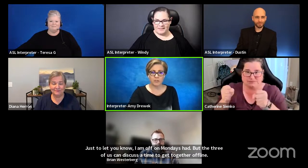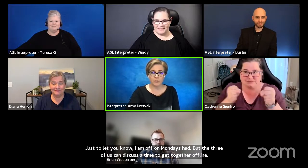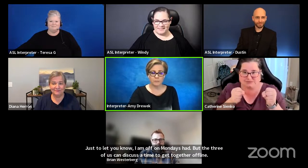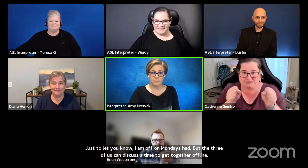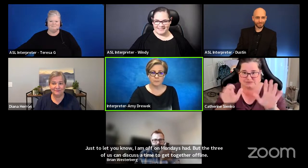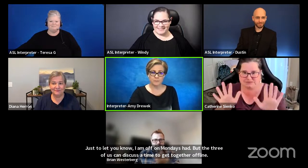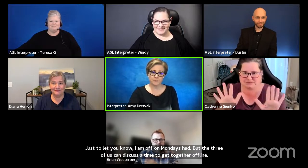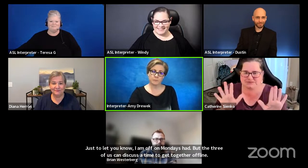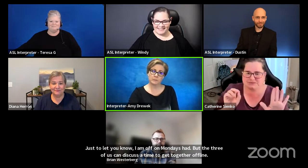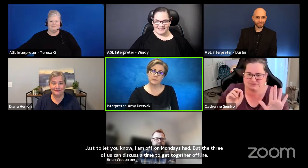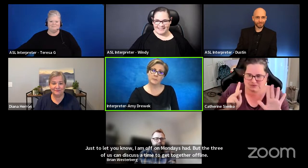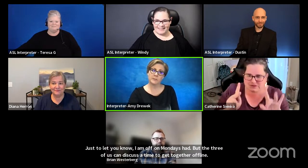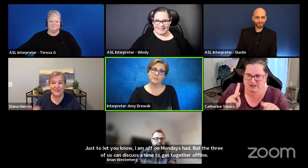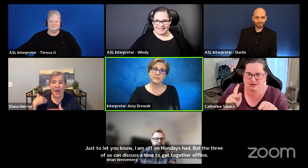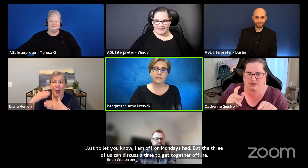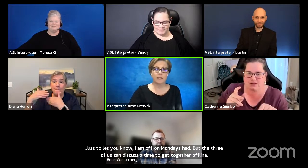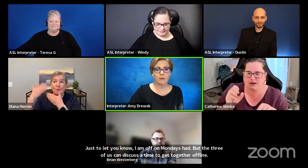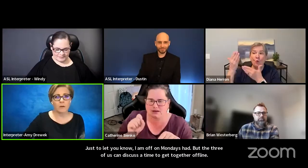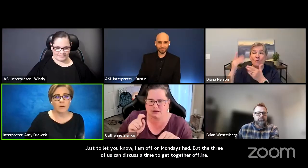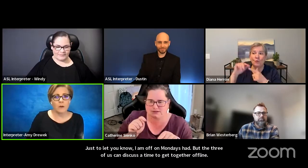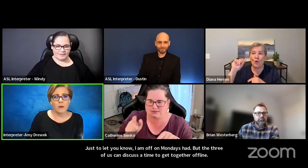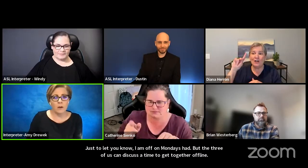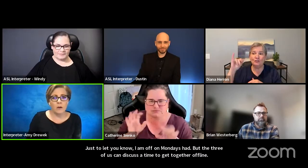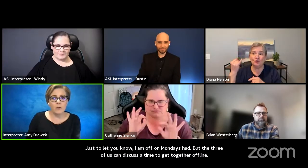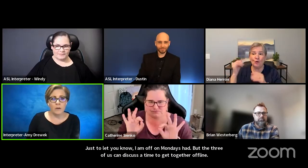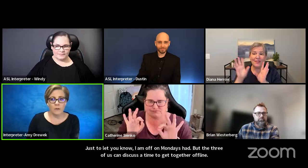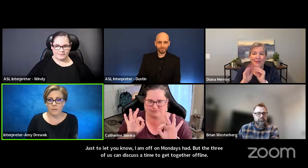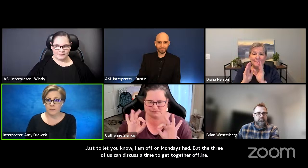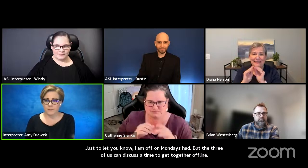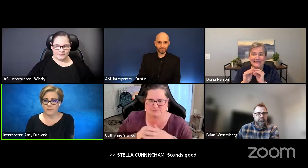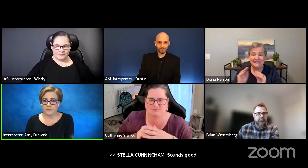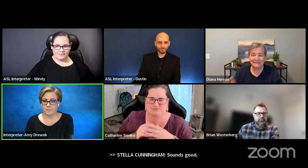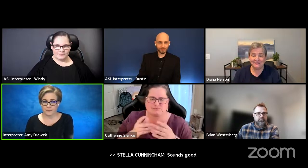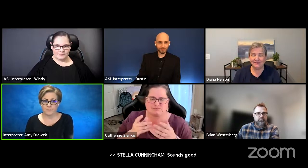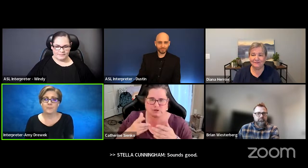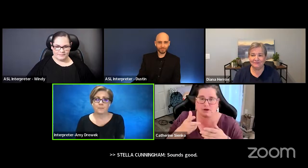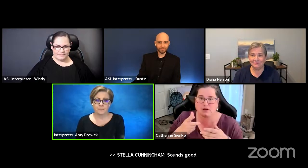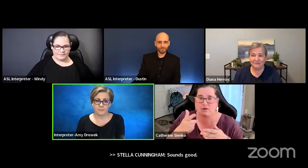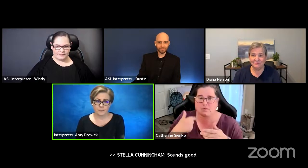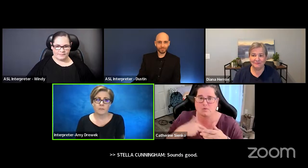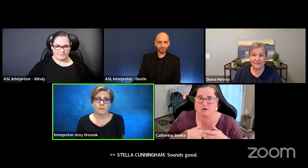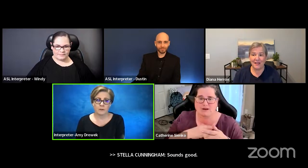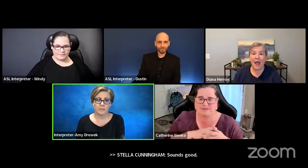Commissioner Herron, I move to adjourn. Commissioner Cienko.